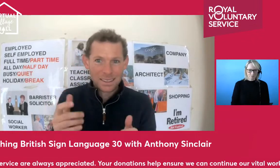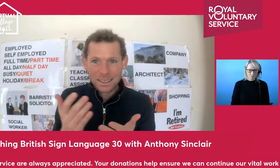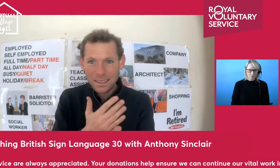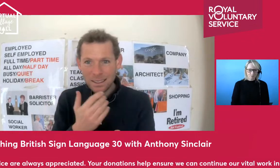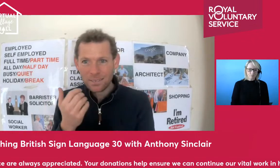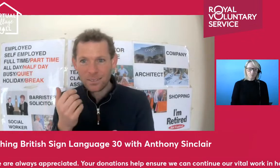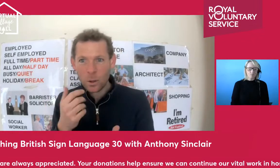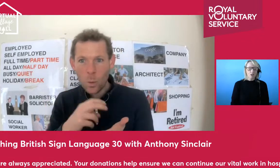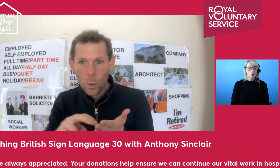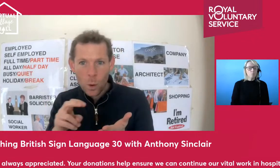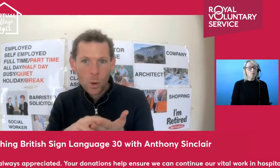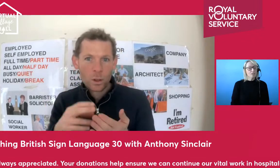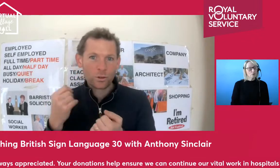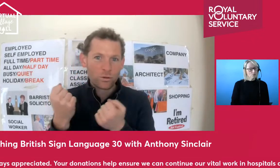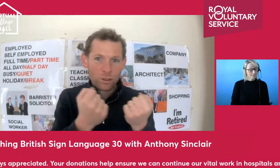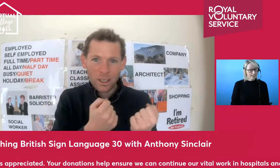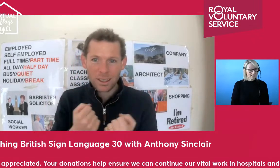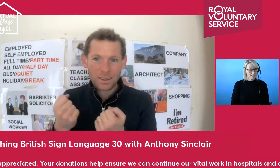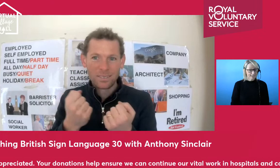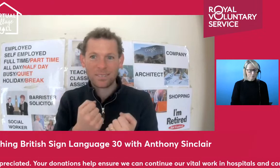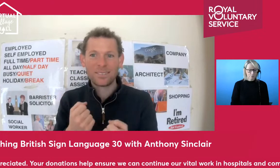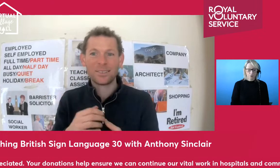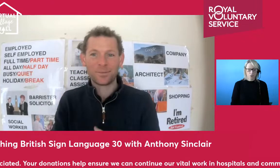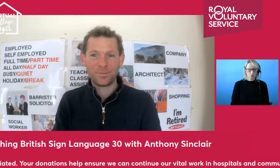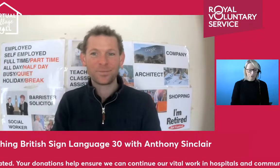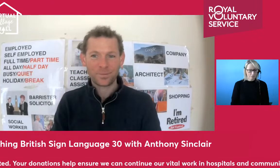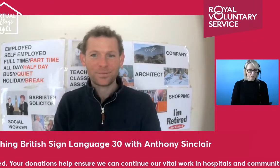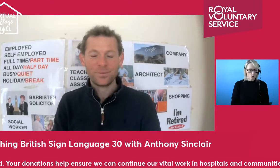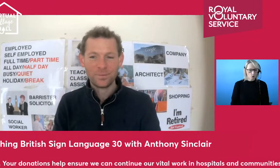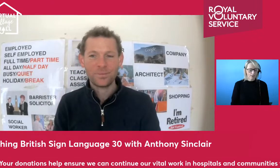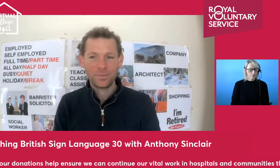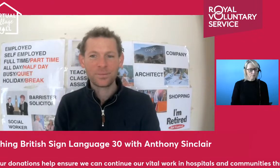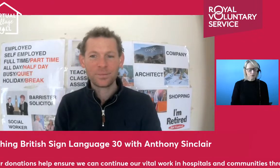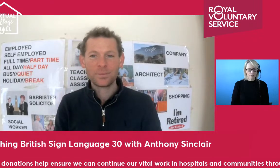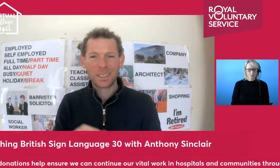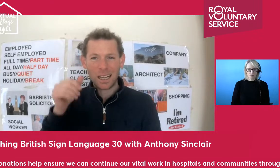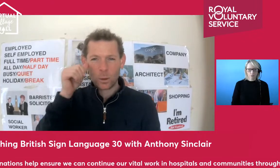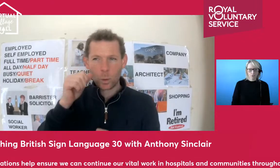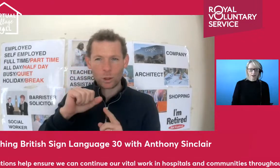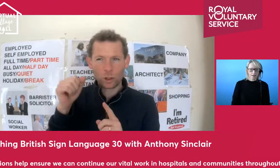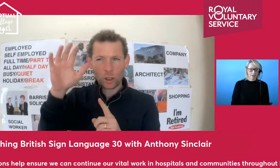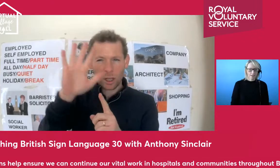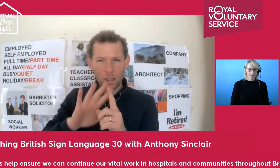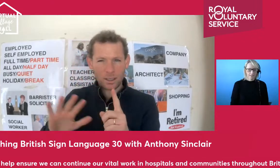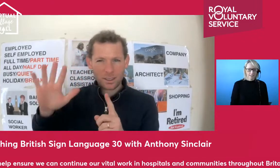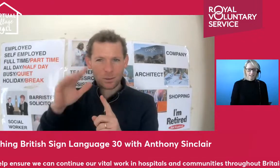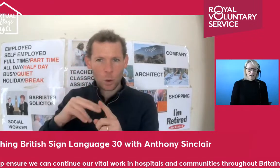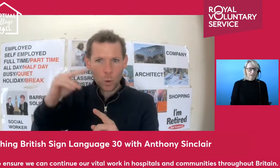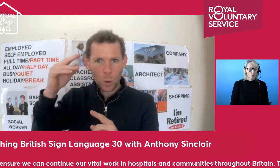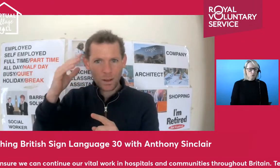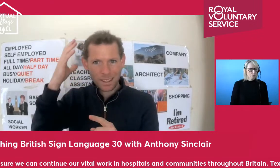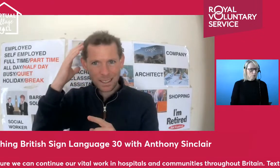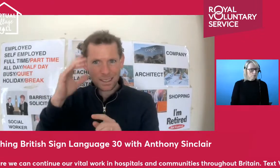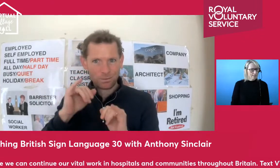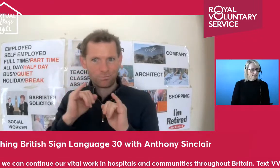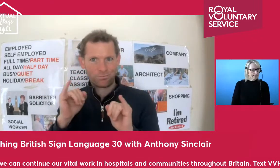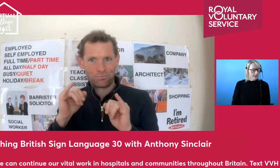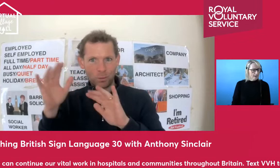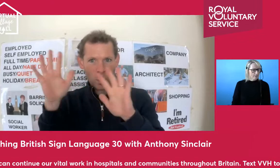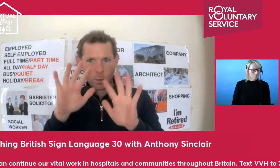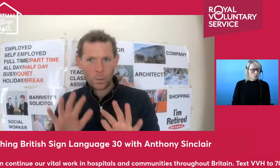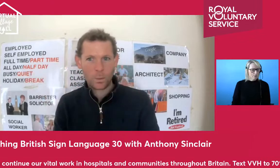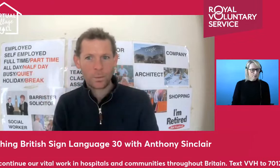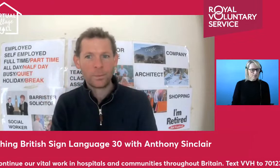it? Hopefully, you're all staying safe if you're out driving or walking, or if you have snow in your area. I know there's